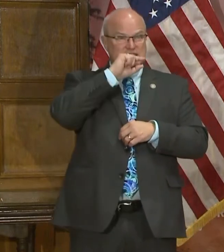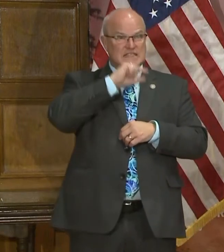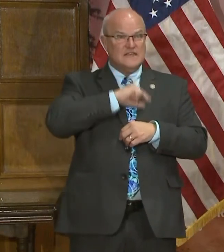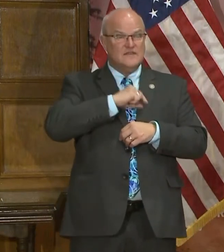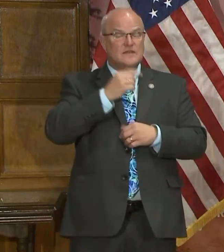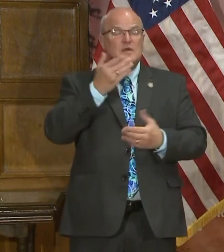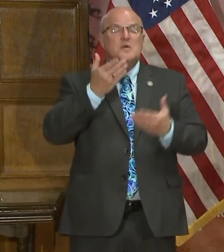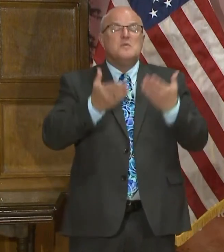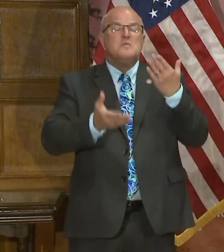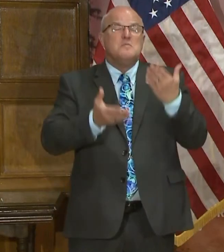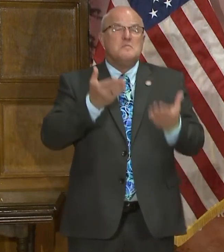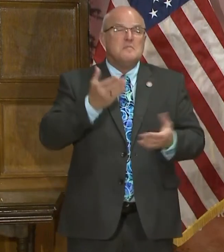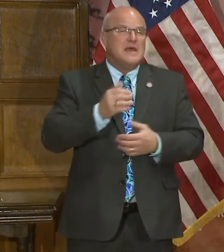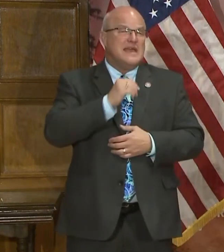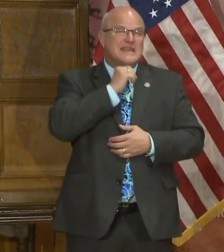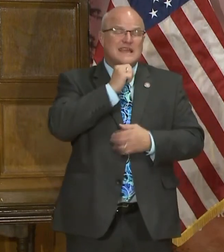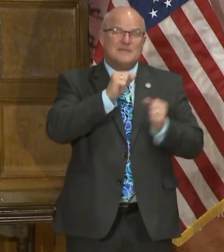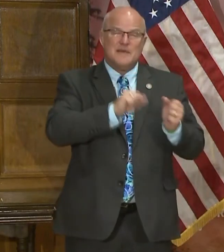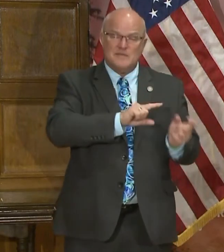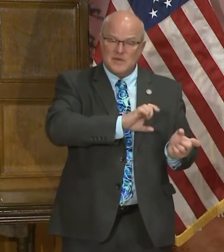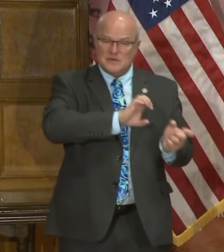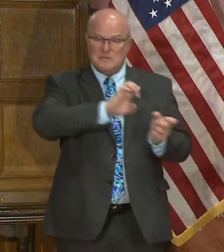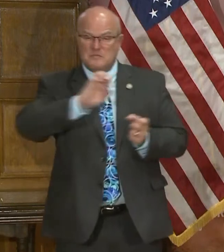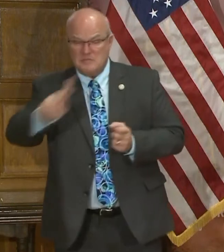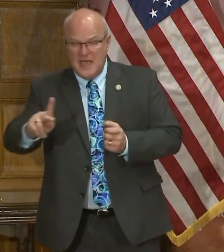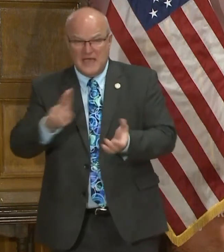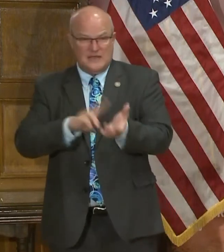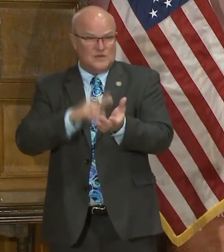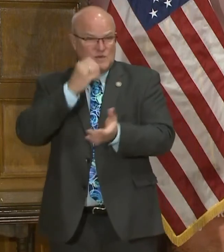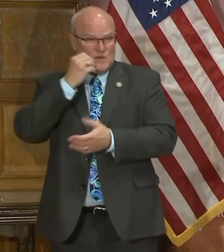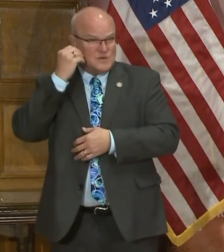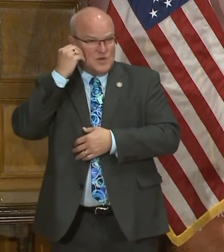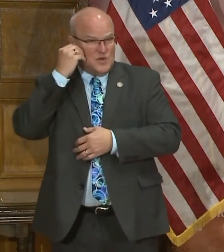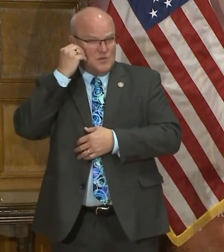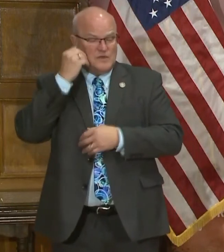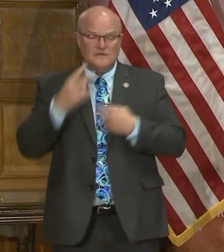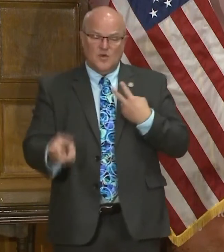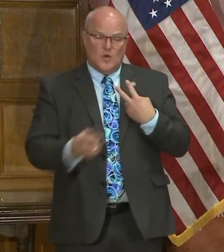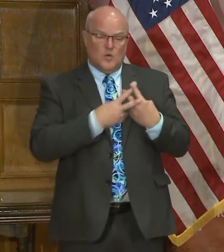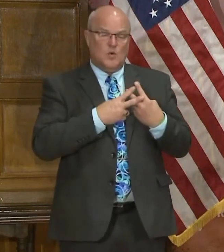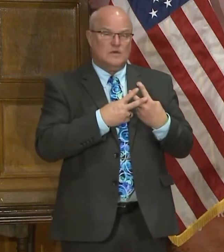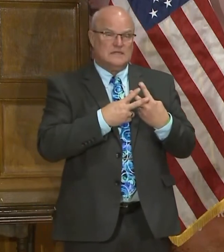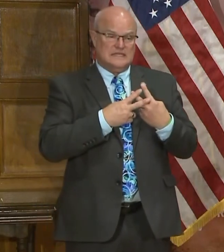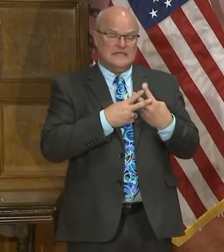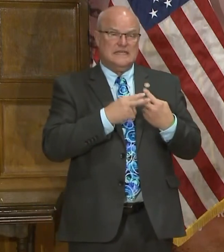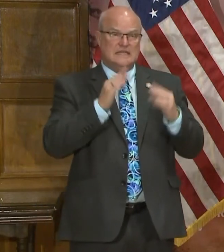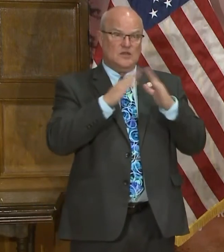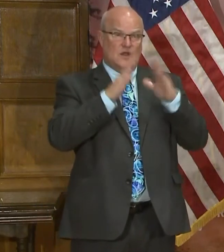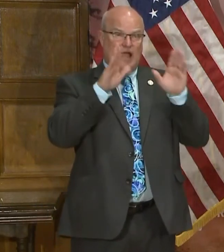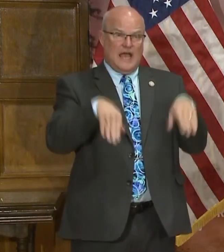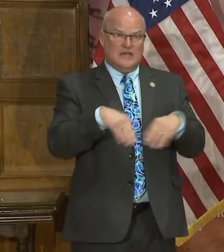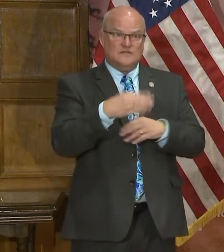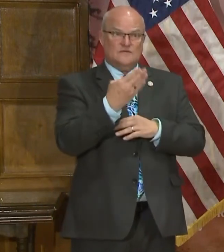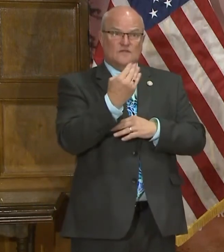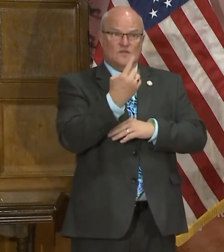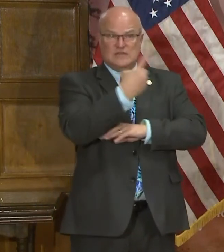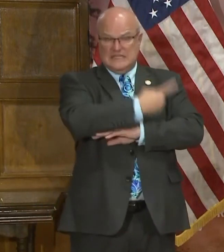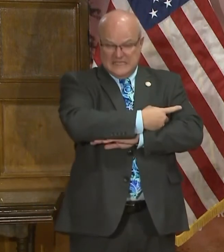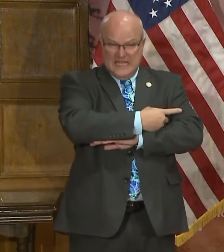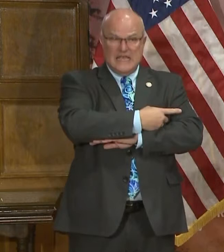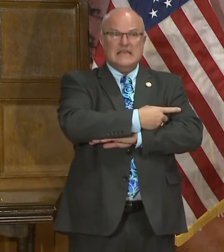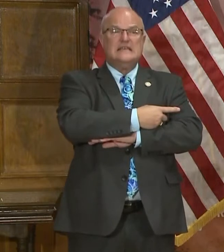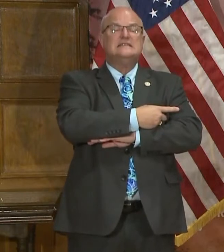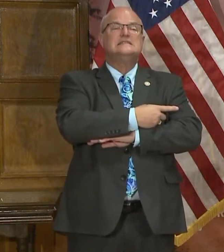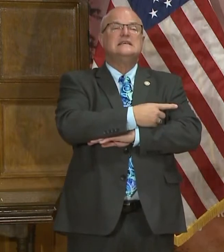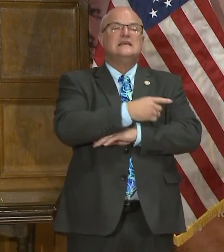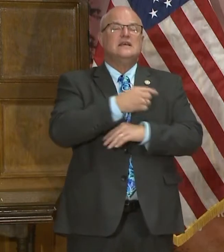may not be able to get back into that nursing home immediately. You will have to be quarantined. If there's no quarantine facility or room at